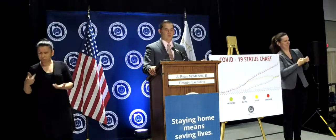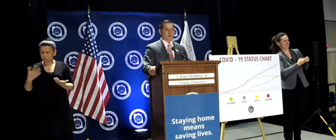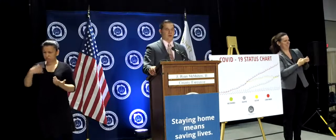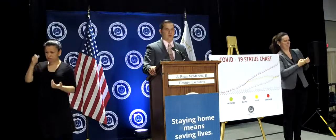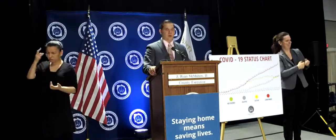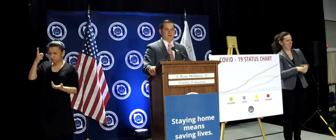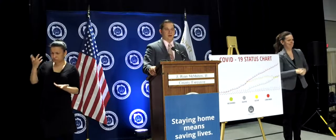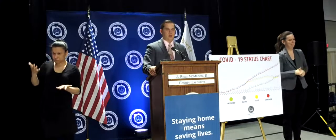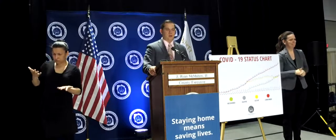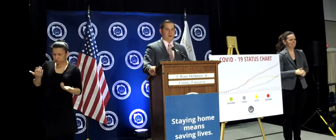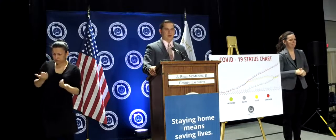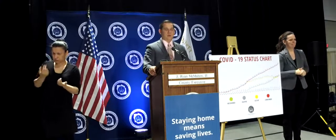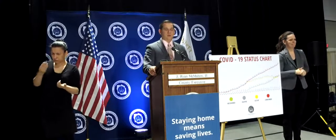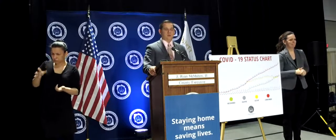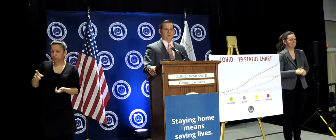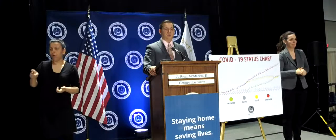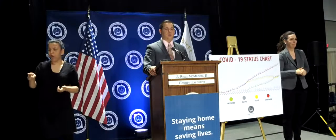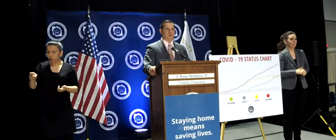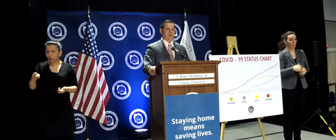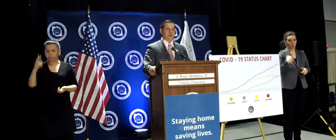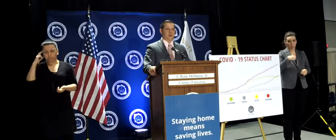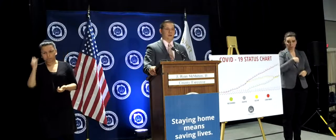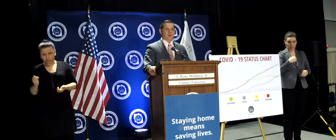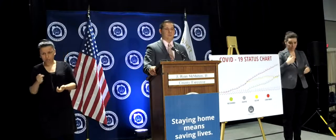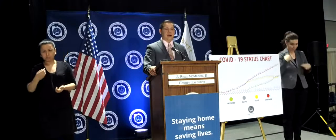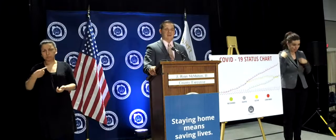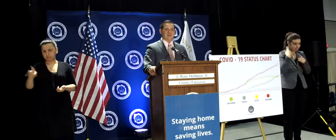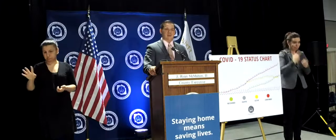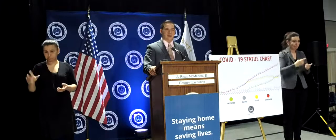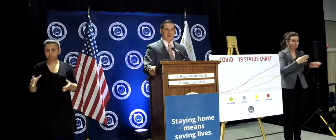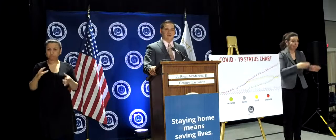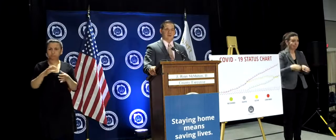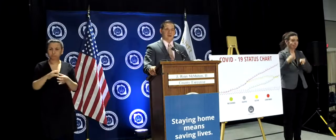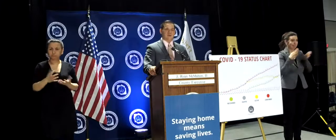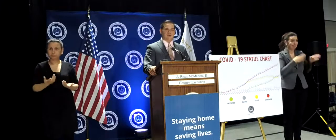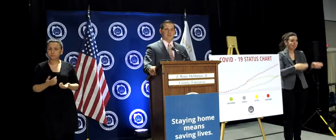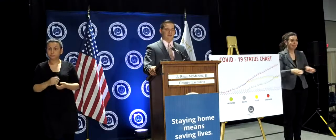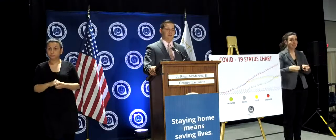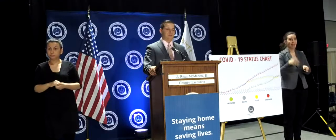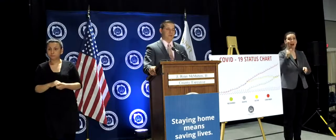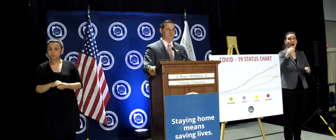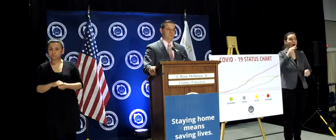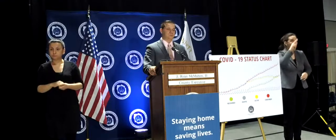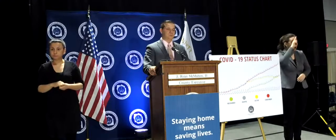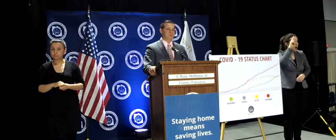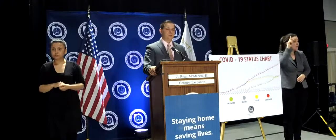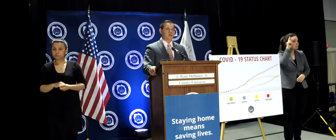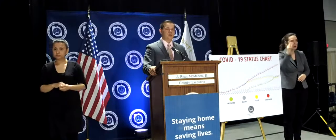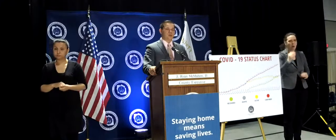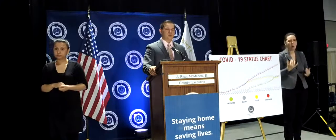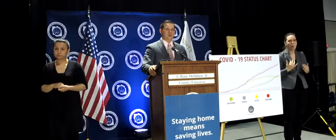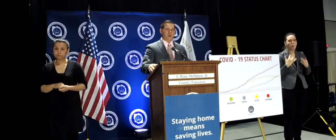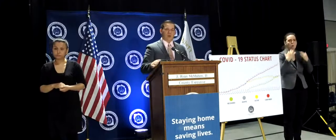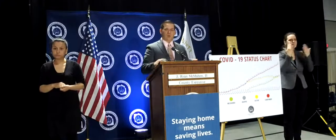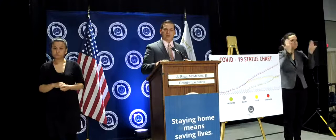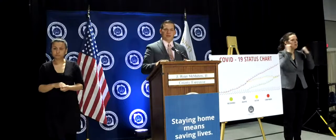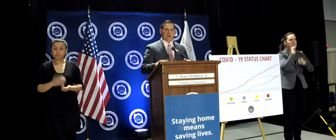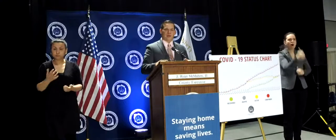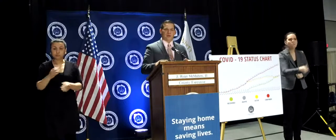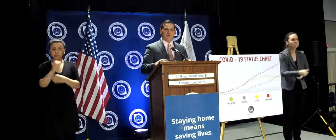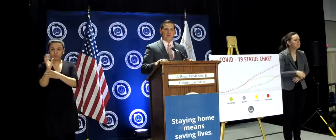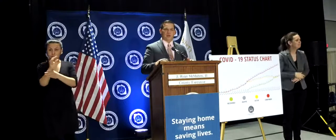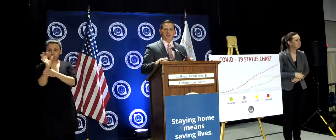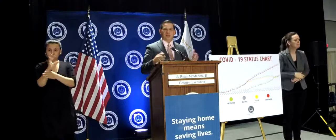not overrun. We're able to quickly box in the virus with every investigation. You do that by